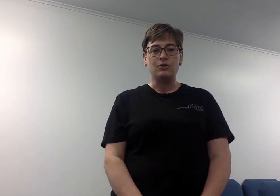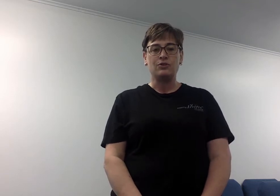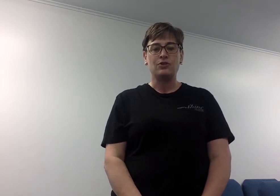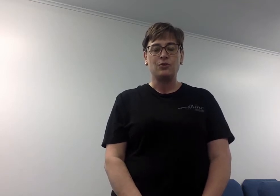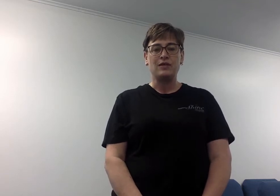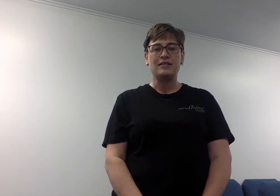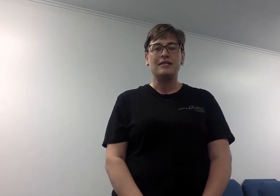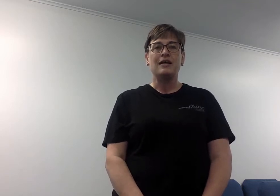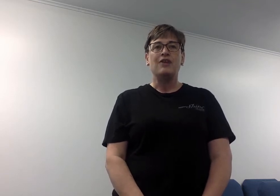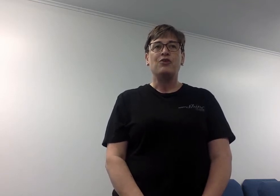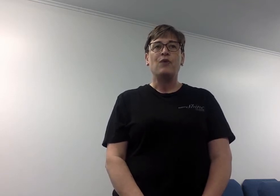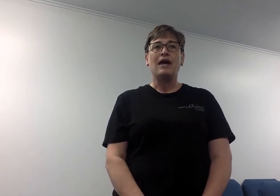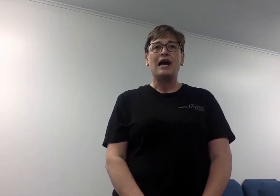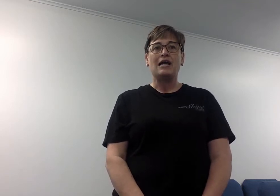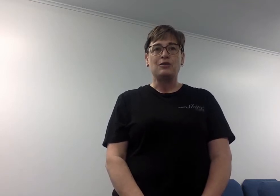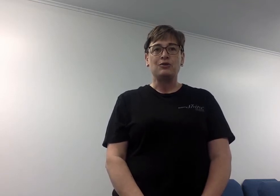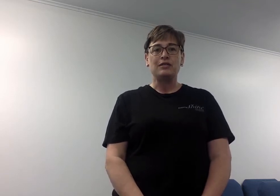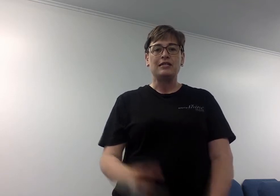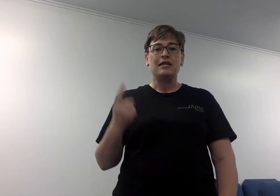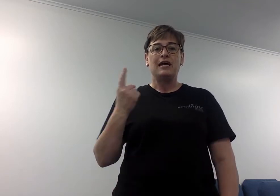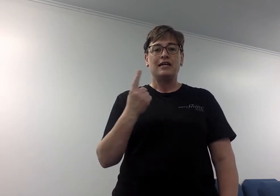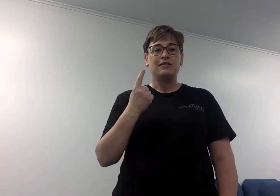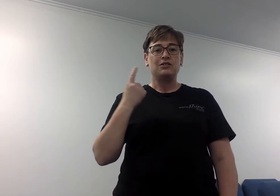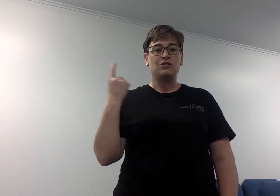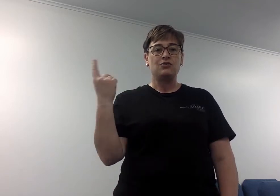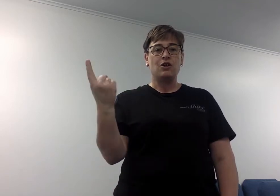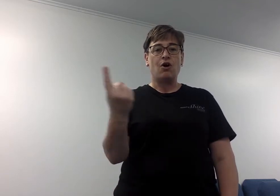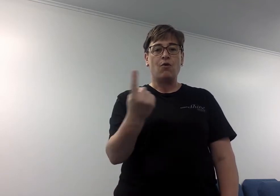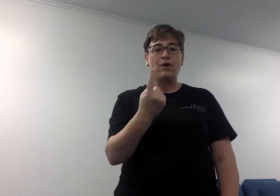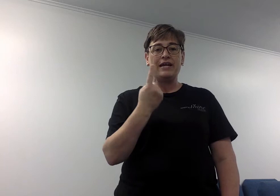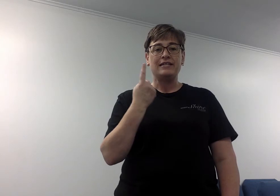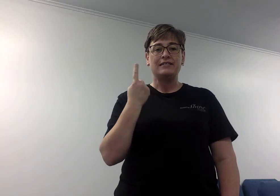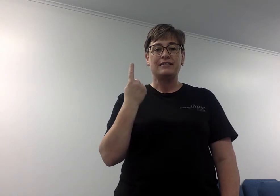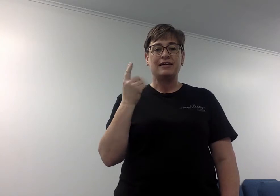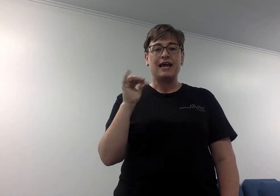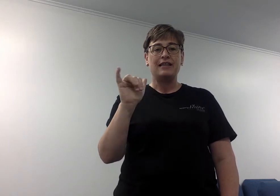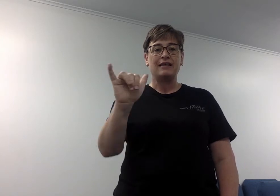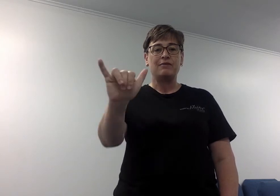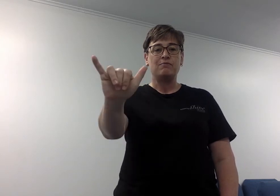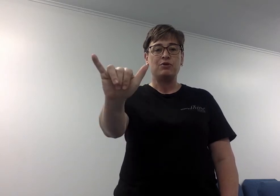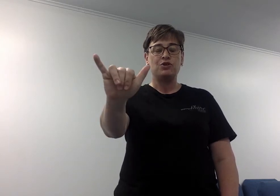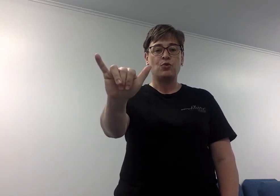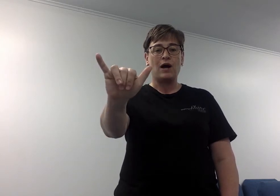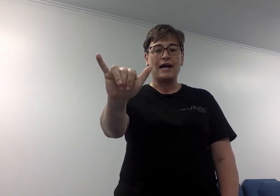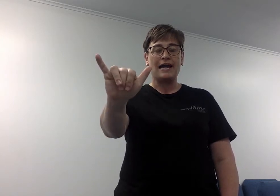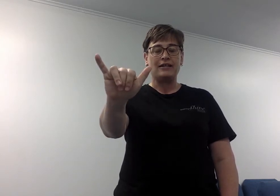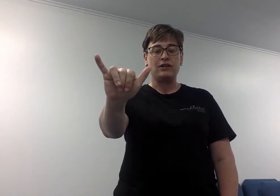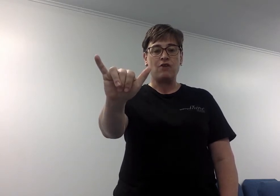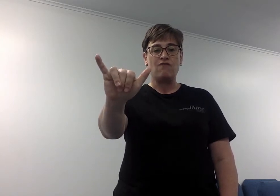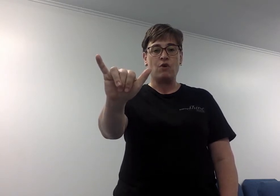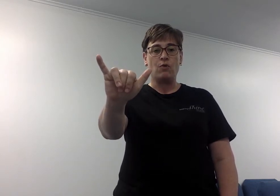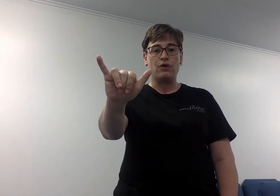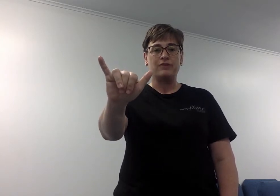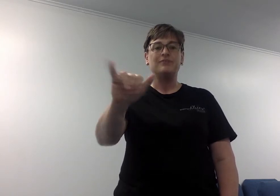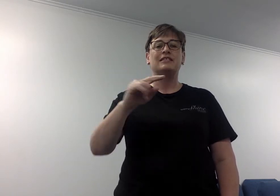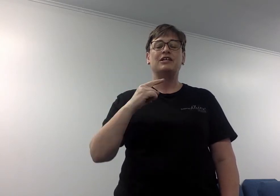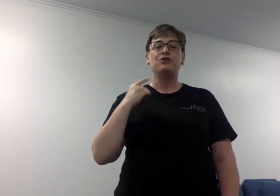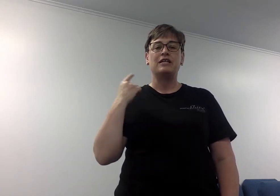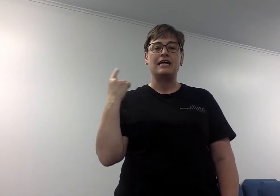to it. The way I learned it is to do the always and then put your Y hand and go forward. It's like you're taking